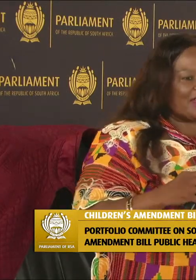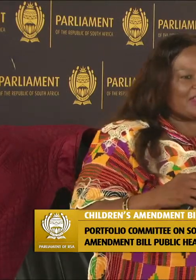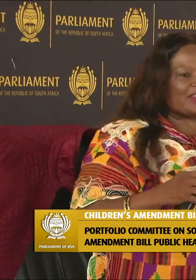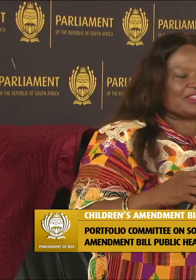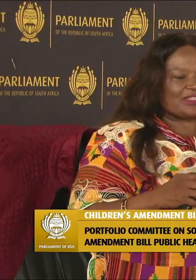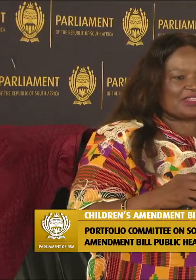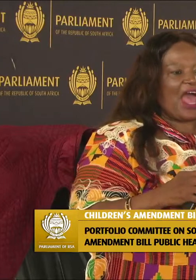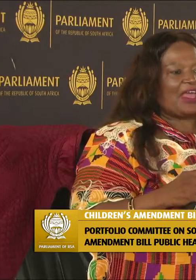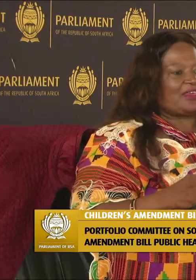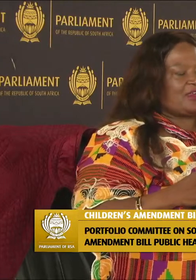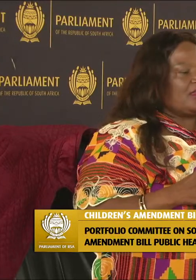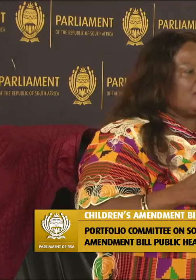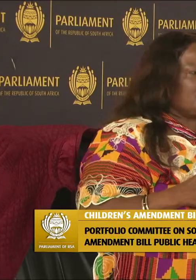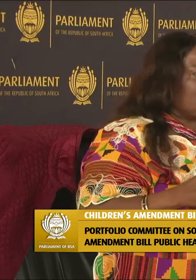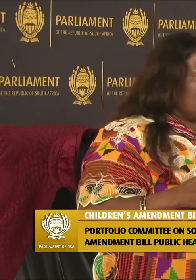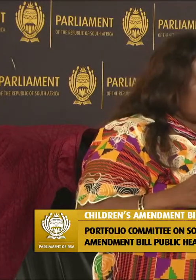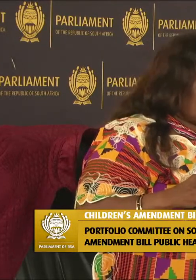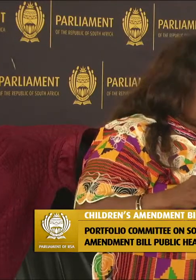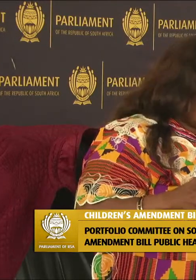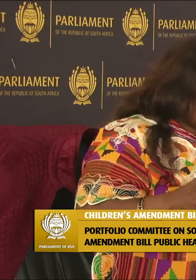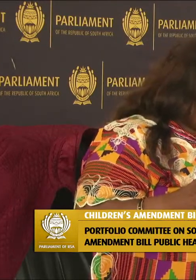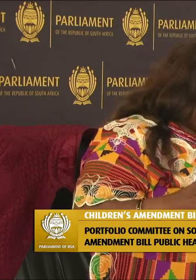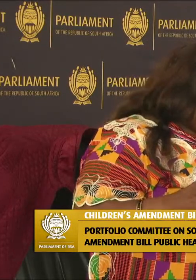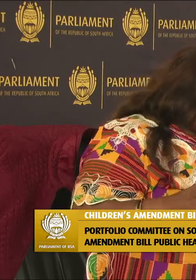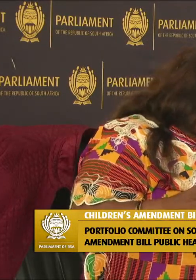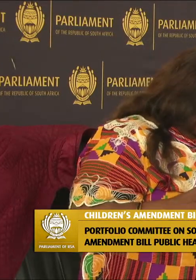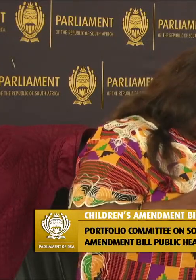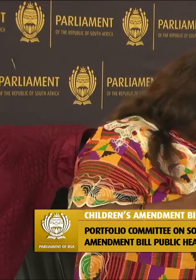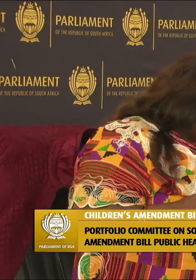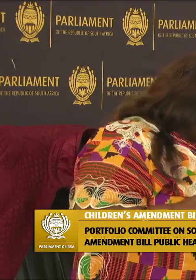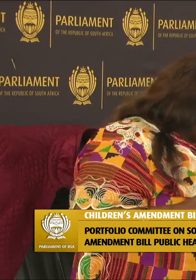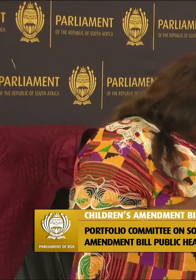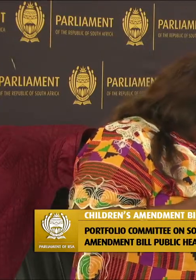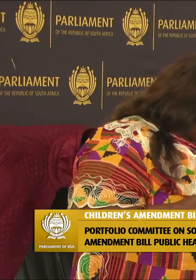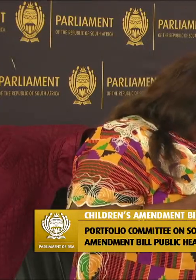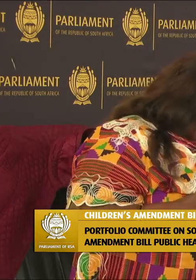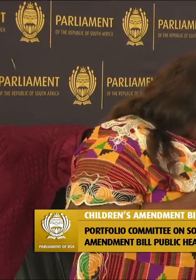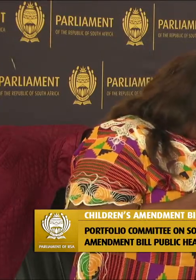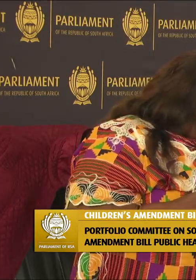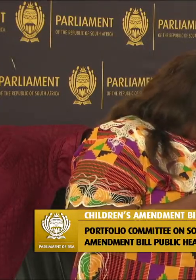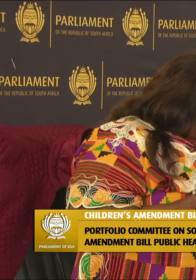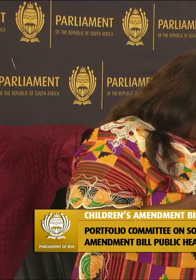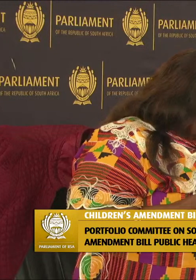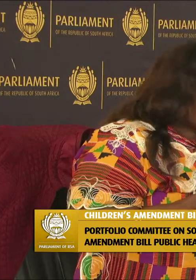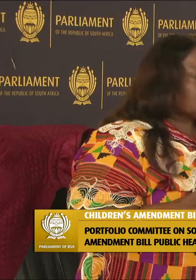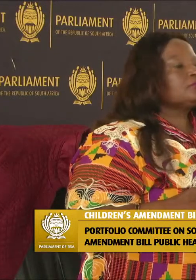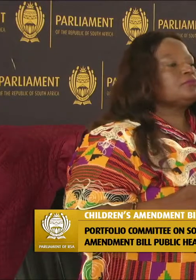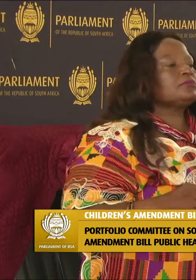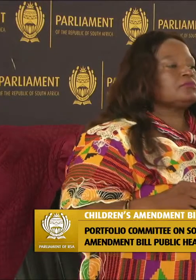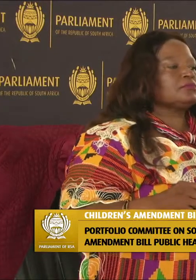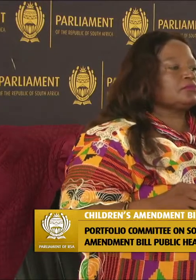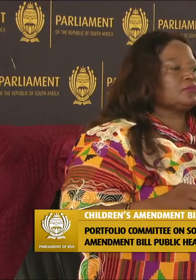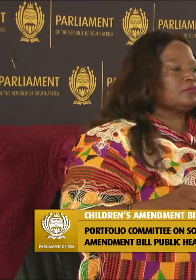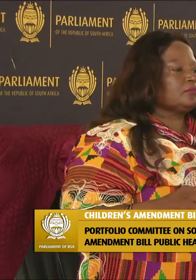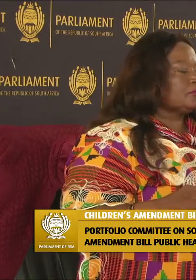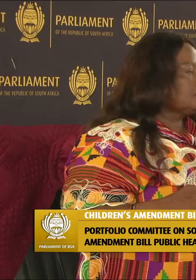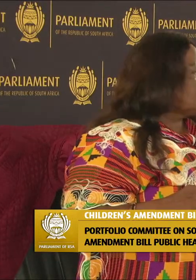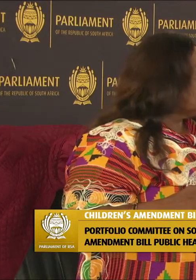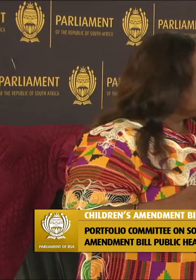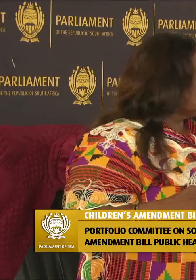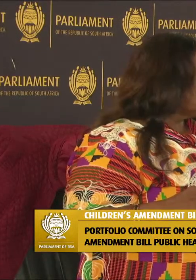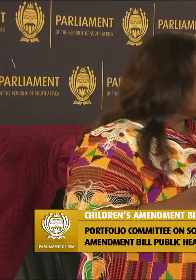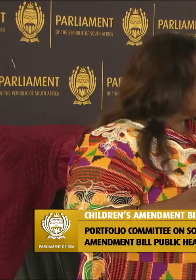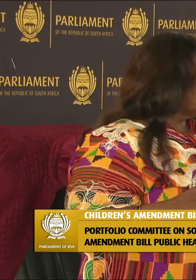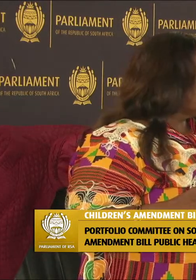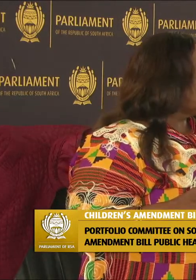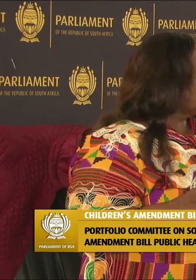ne-working relations zakhe. We know that yesterday it was an inauguration of the municipality.